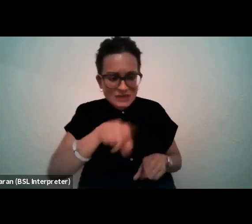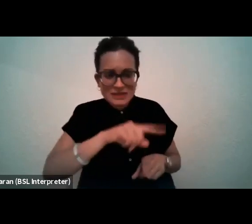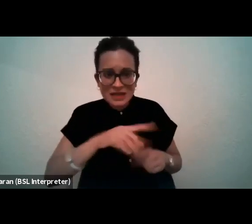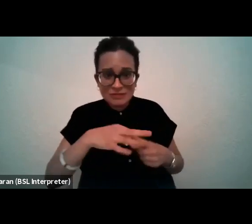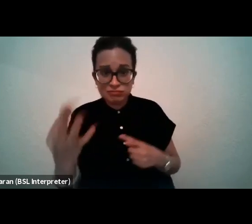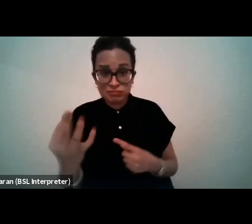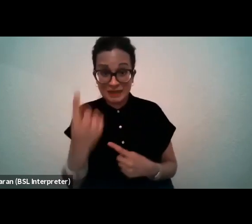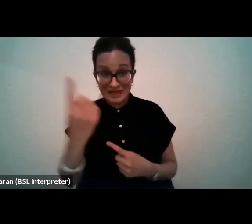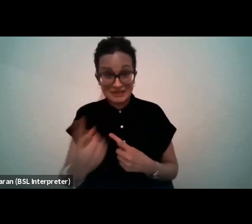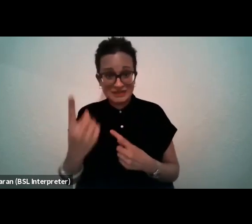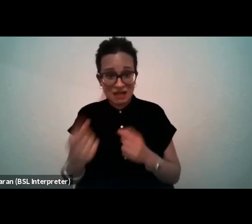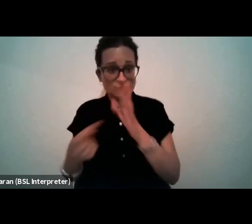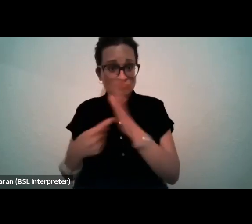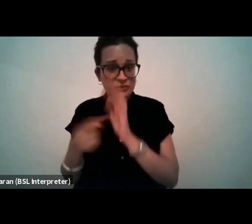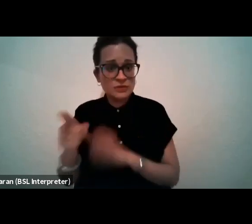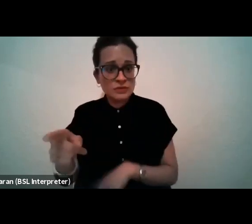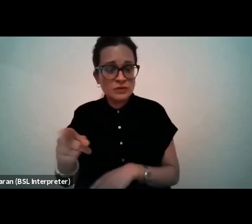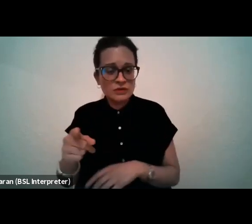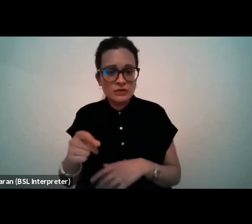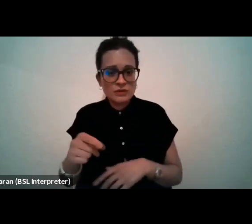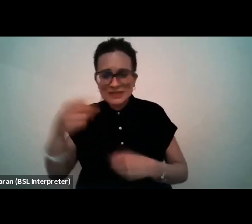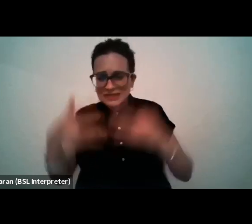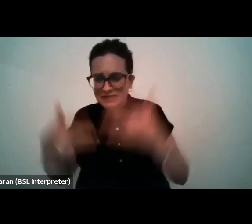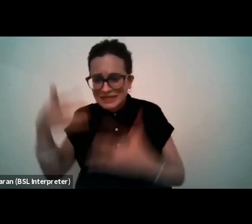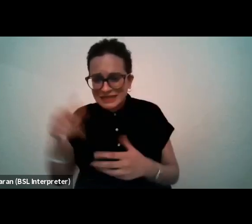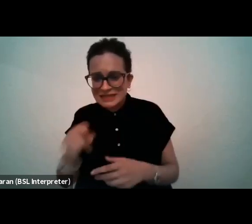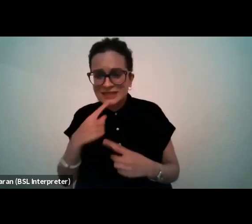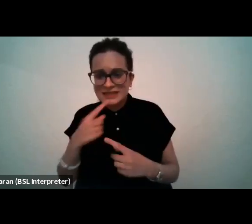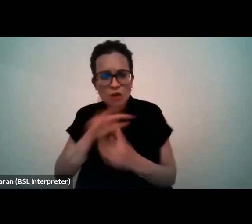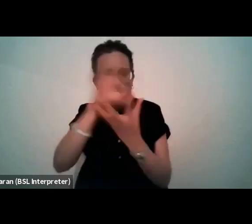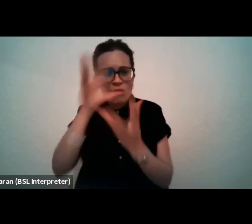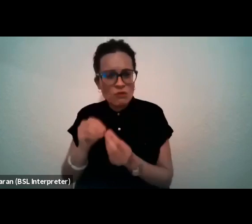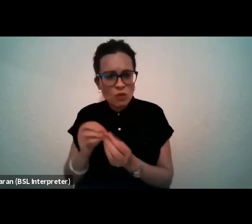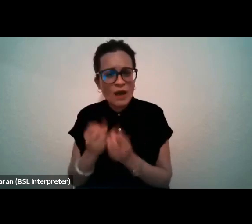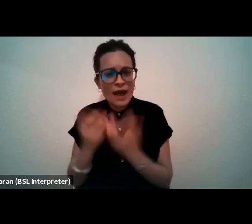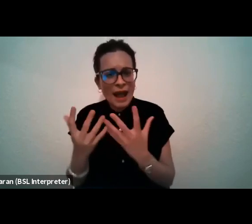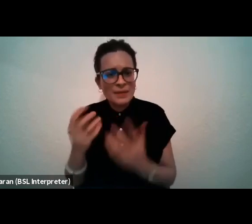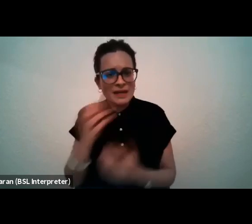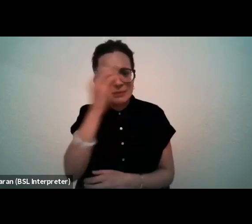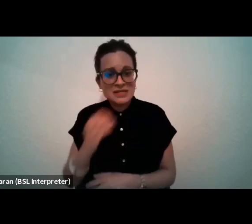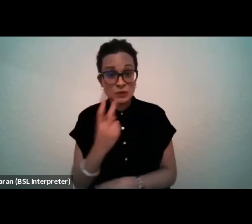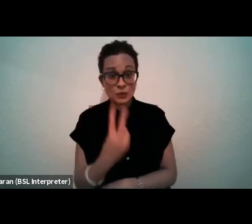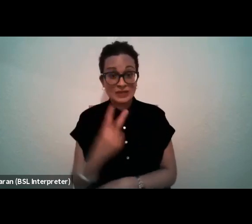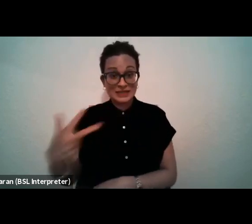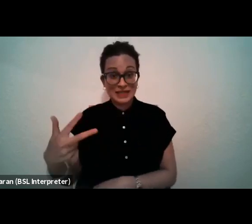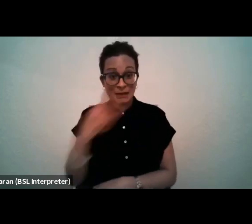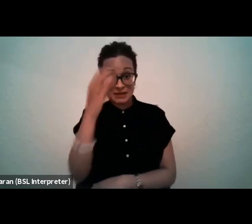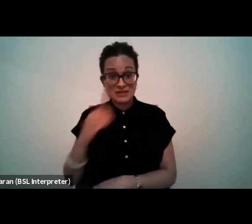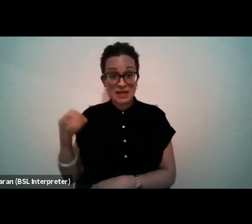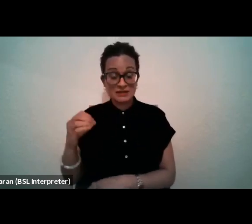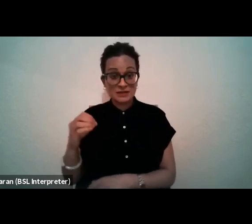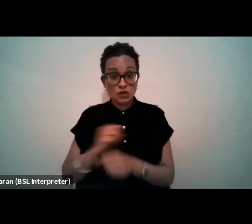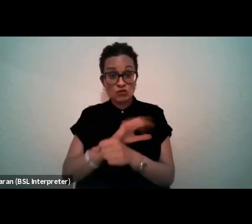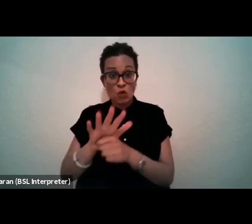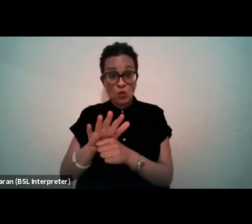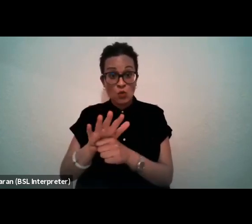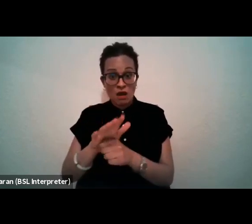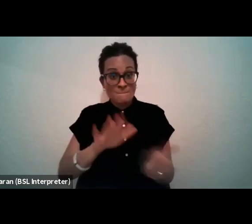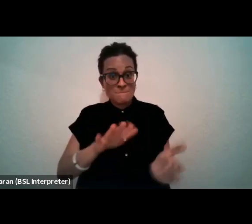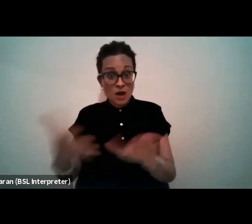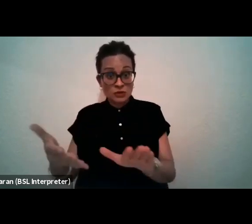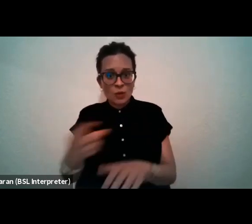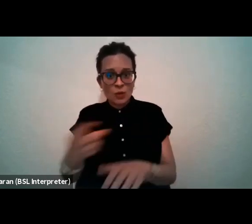itself. Figures indicate that overall, 28% of coronavirus deaths were people